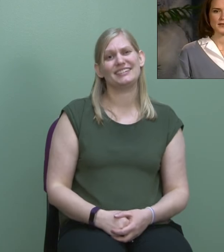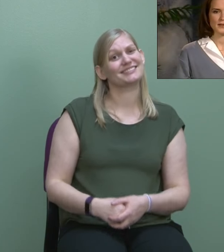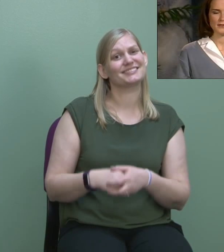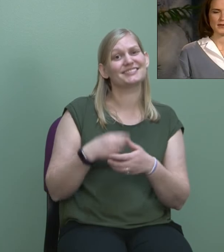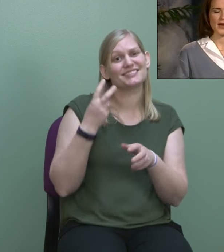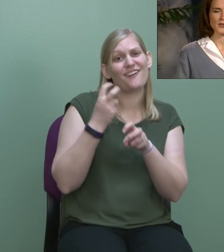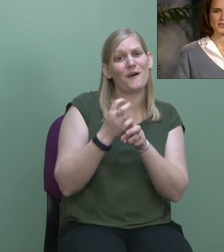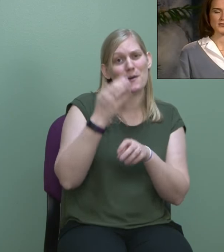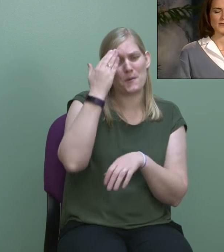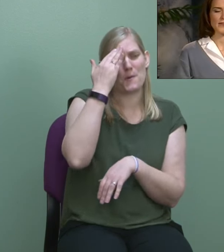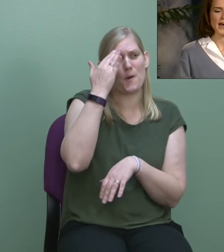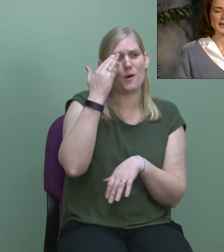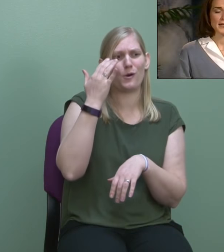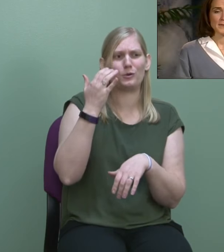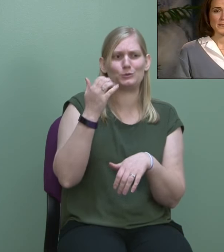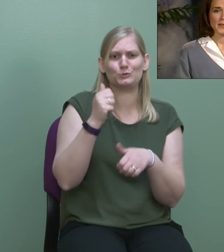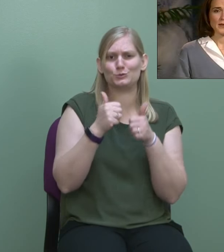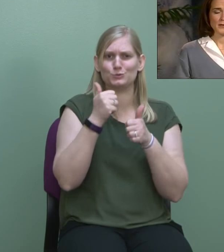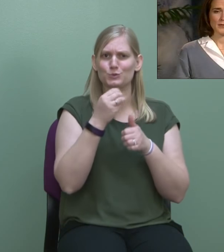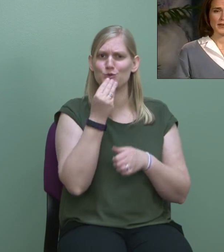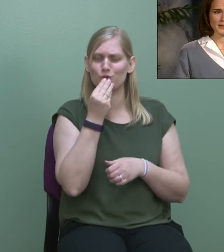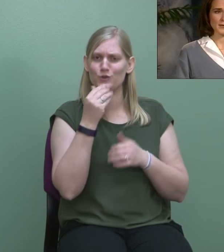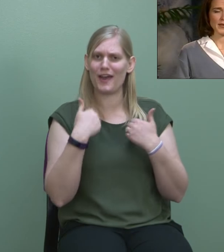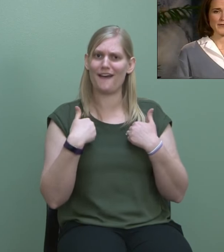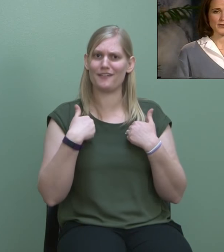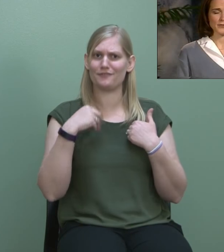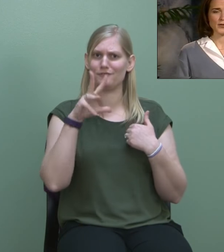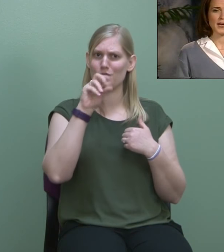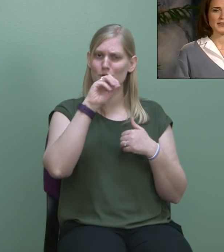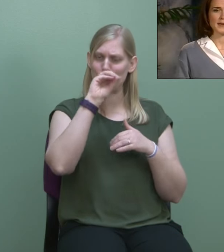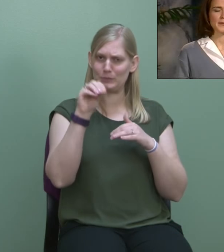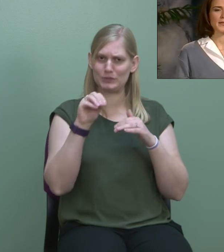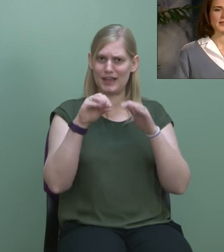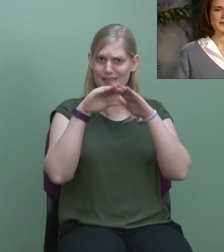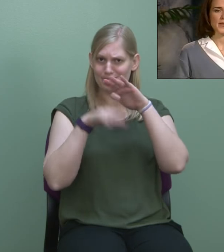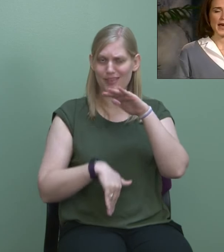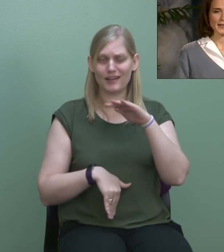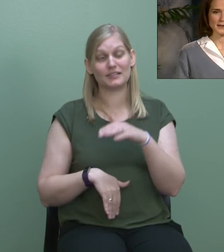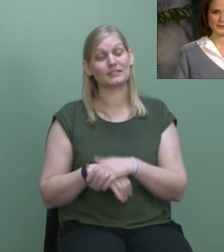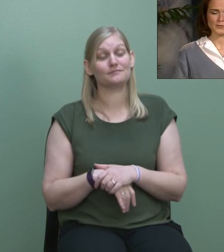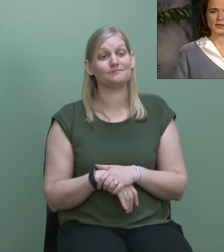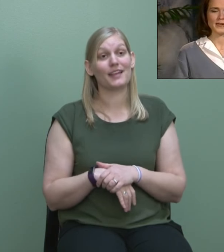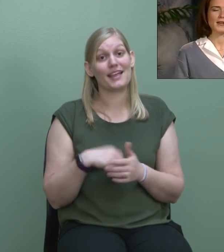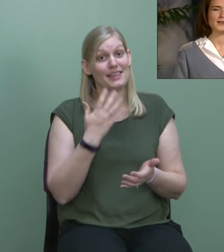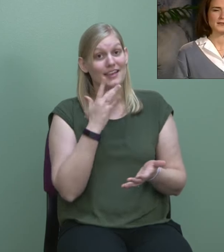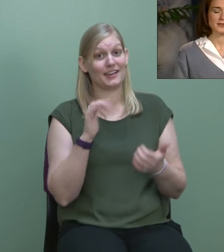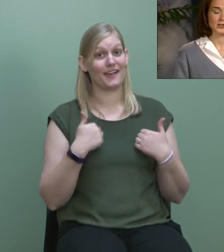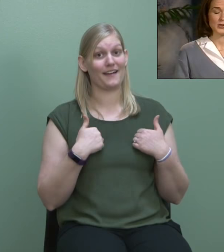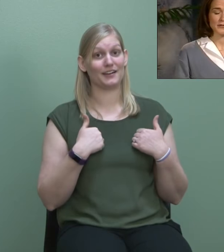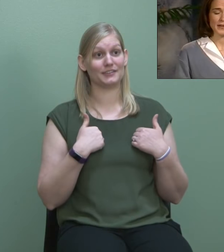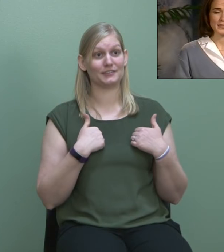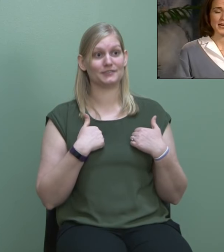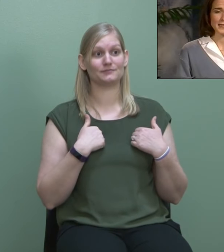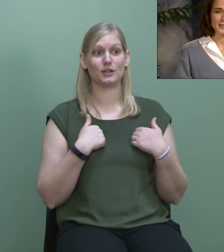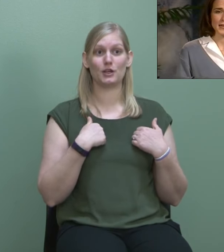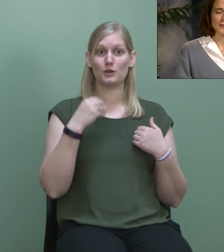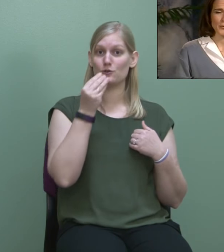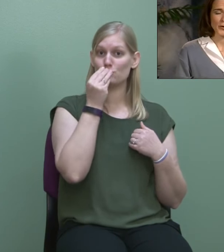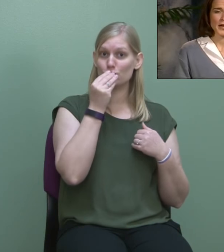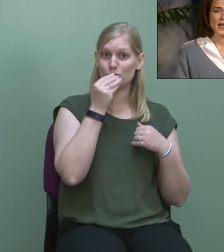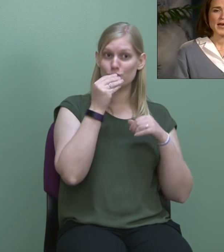30% calories from fat? Luckily, we have the Food Guide Labeling Act that went into effect